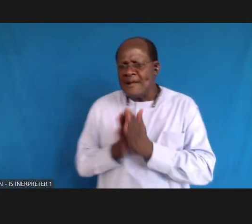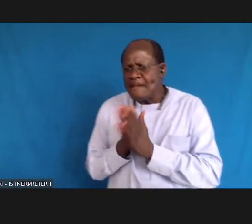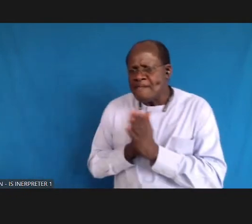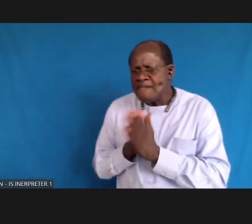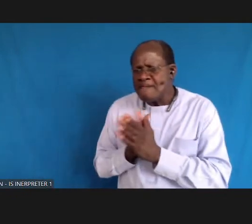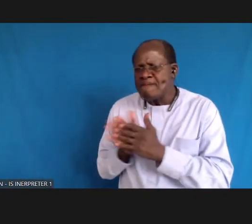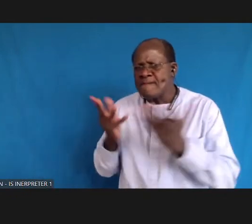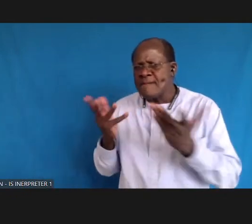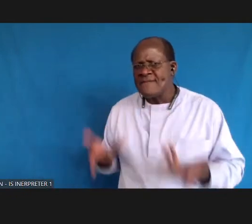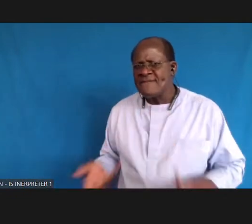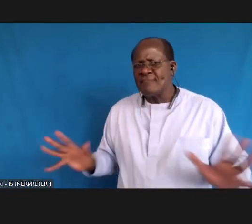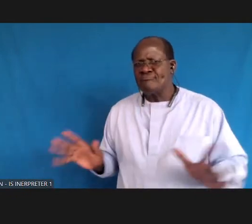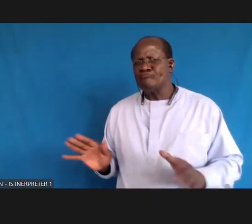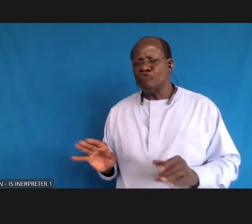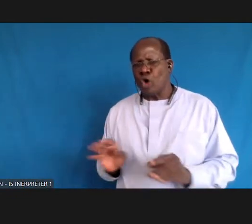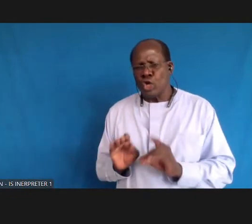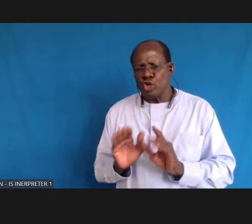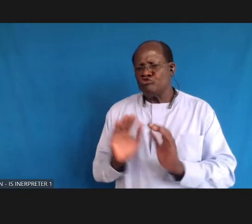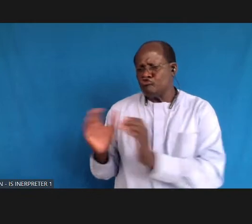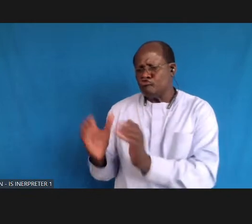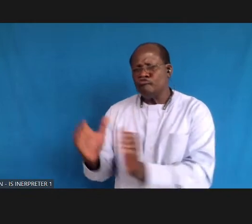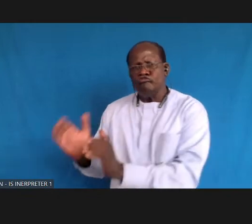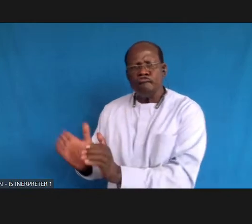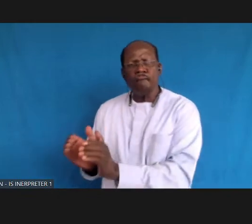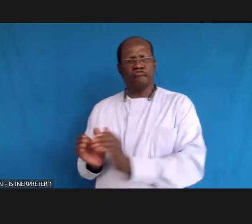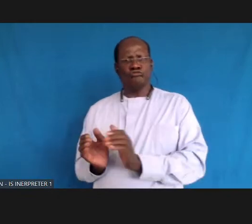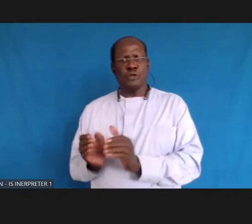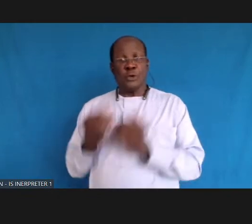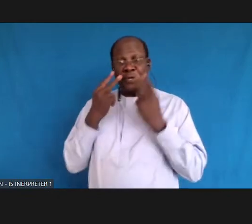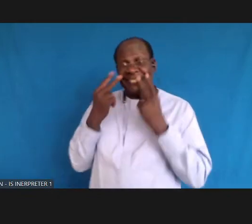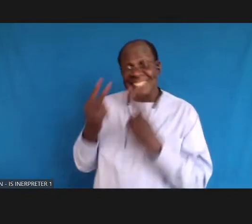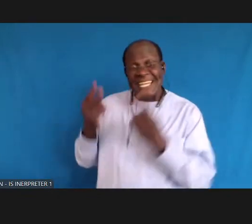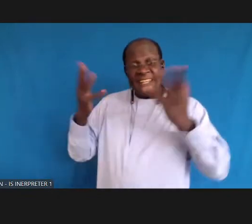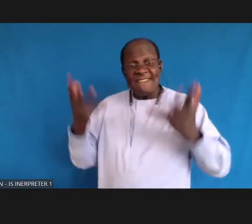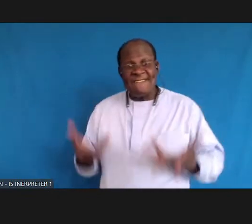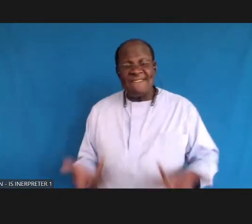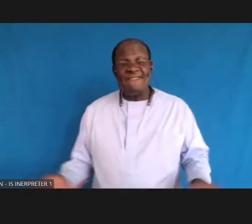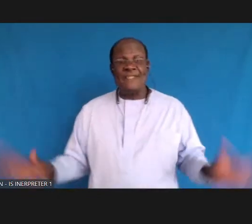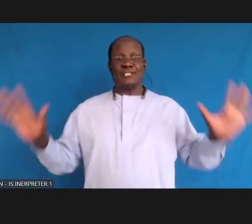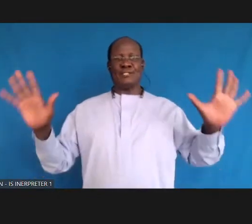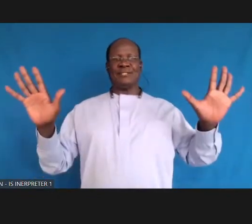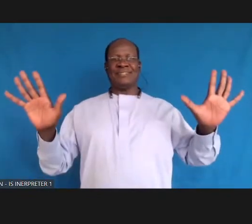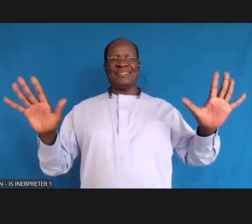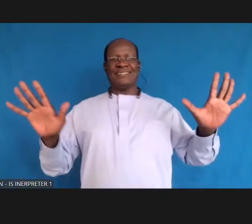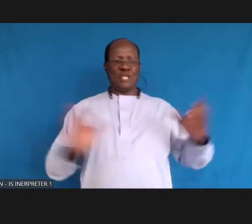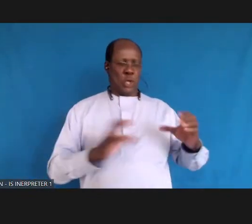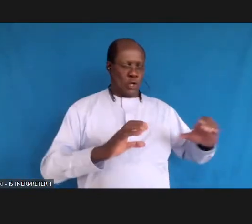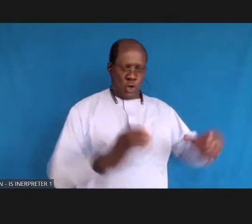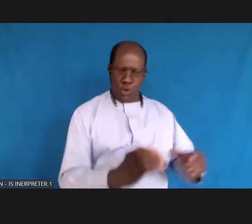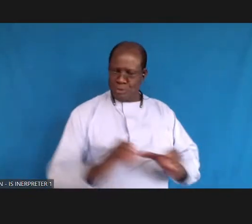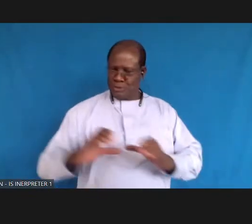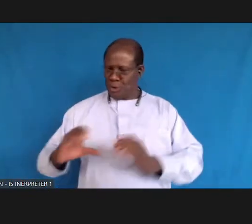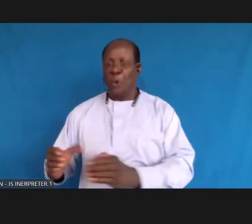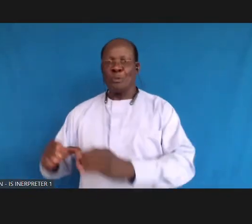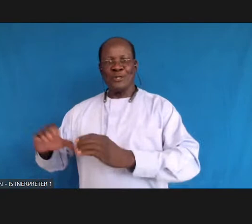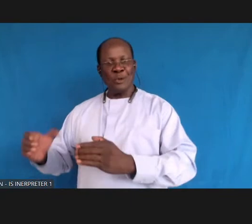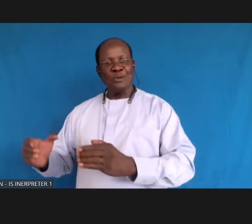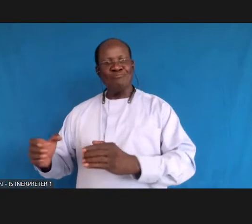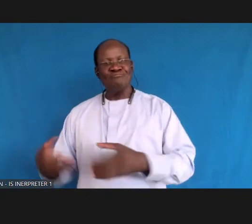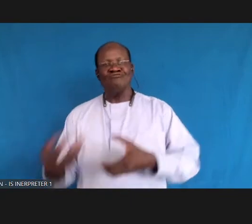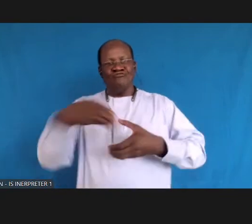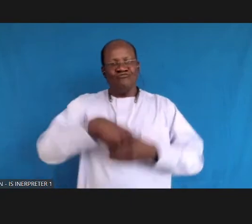the participatory dynamic we have seen with communities engaged as well in